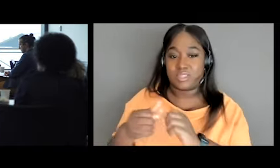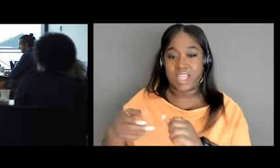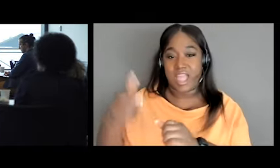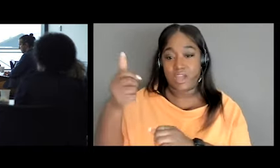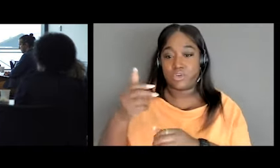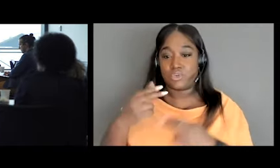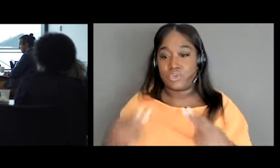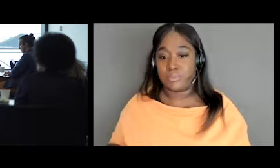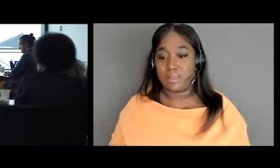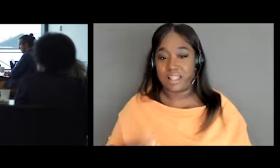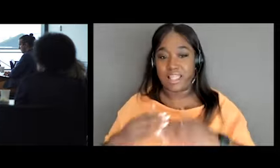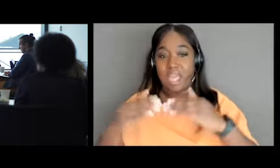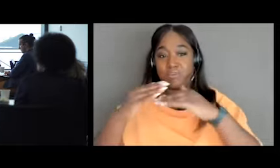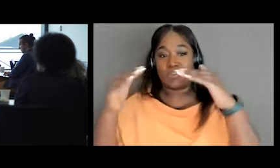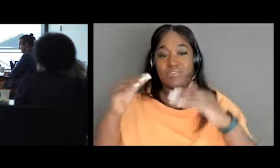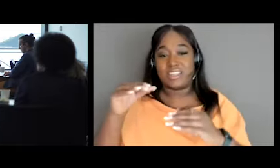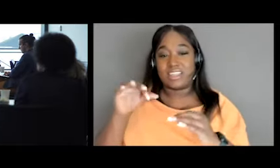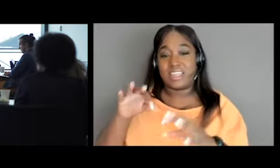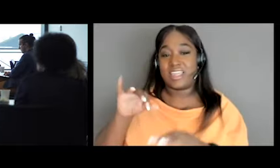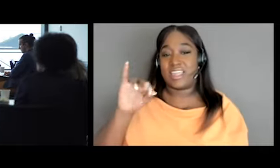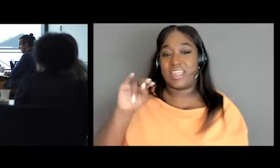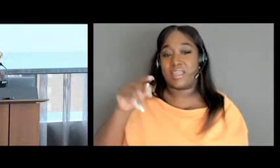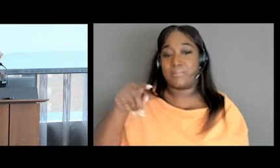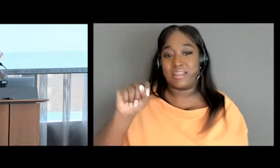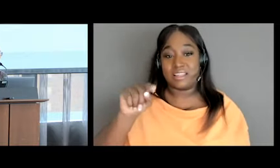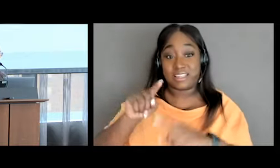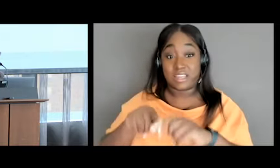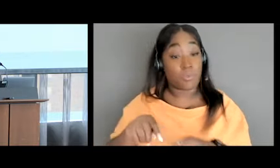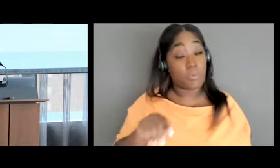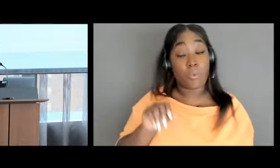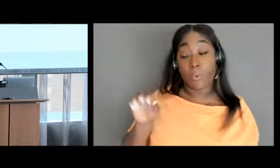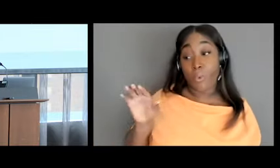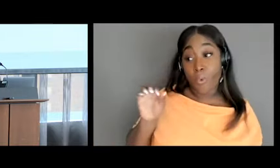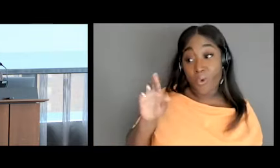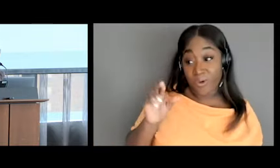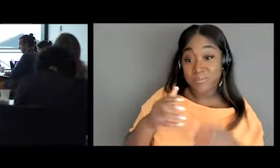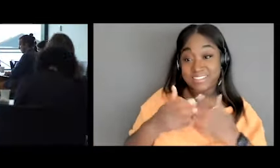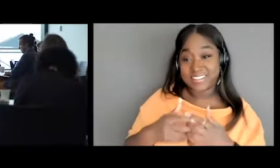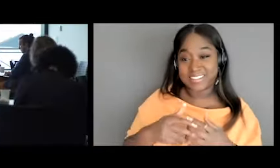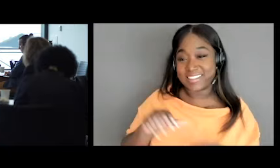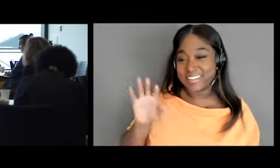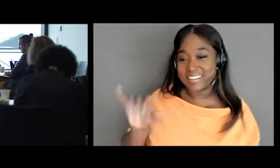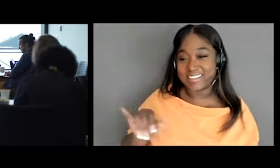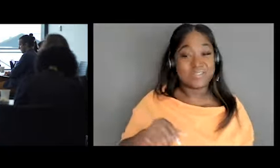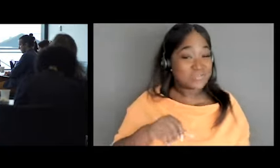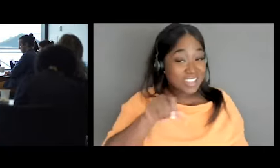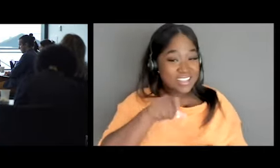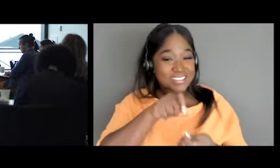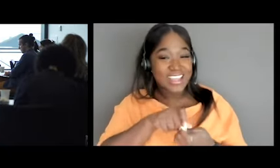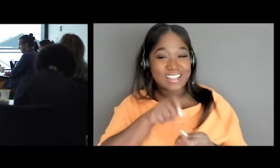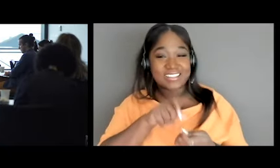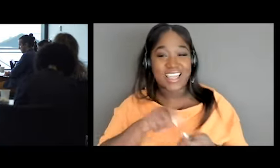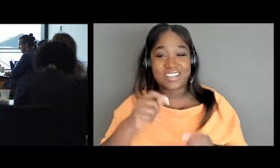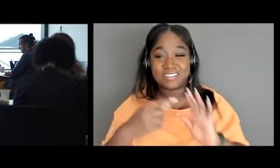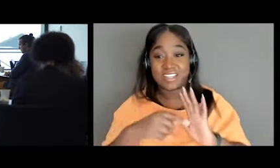needed. Or machines. Or machines, exactly, exactly, yeah, right. yeah, exactly. AWS hasn't gone